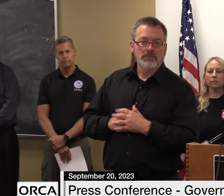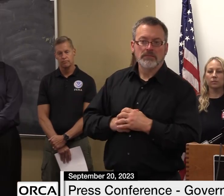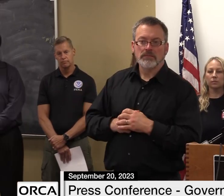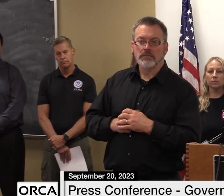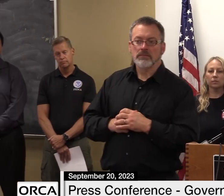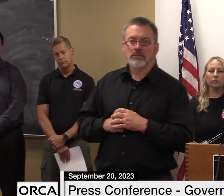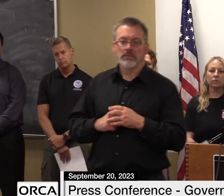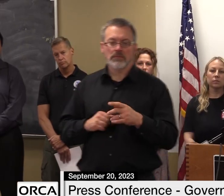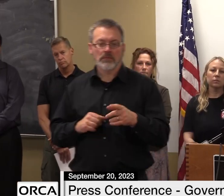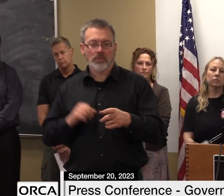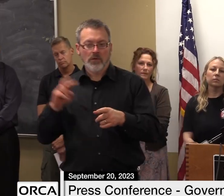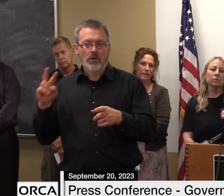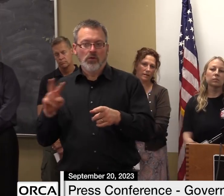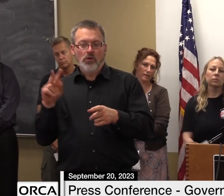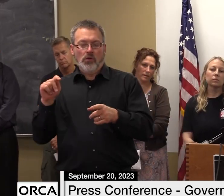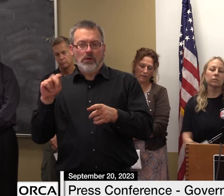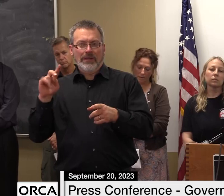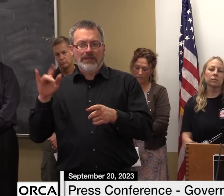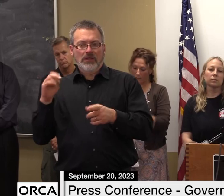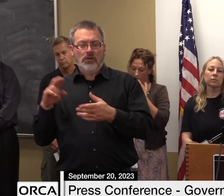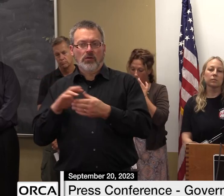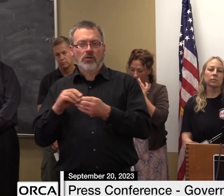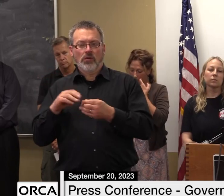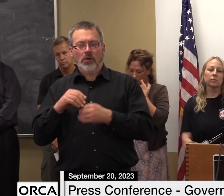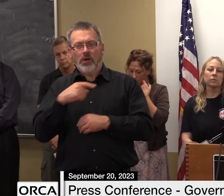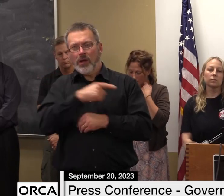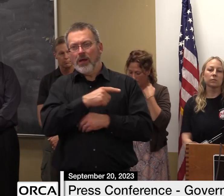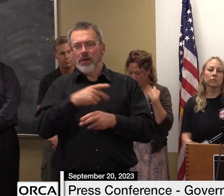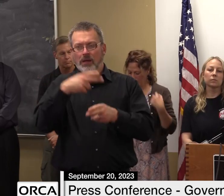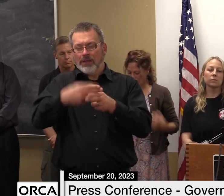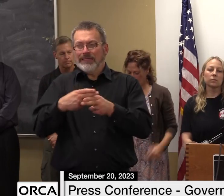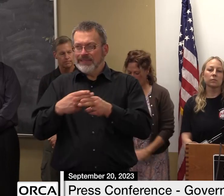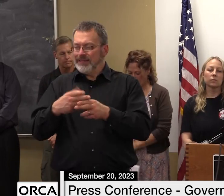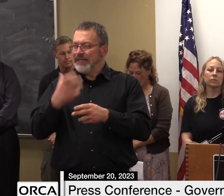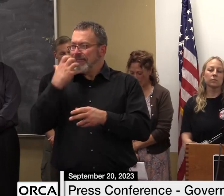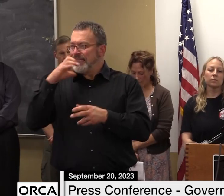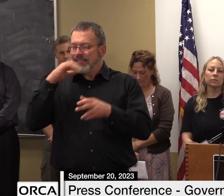You started by talking about heating systems.